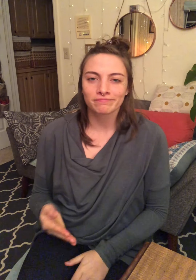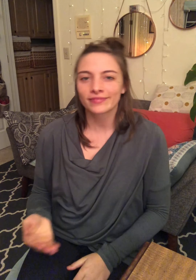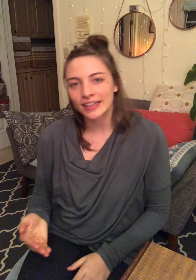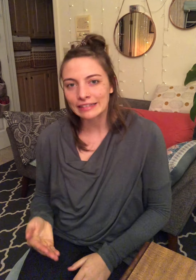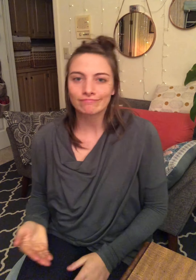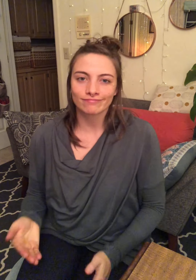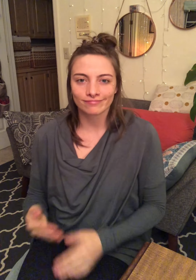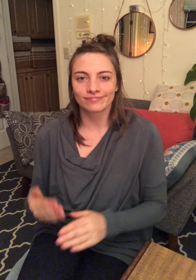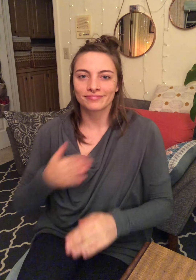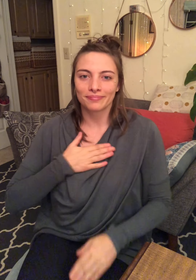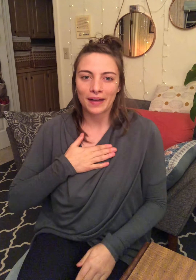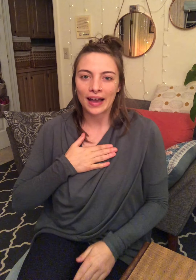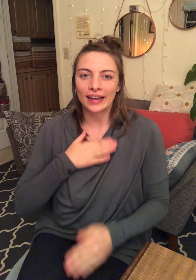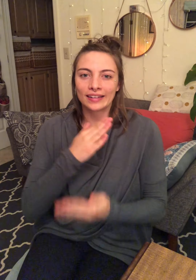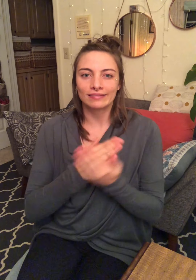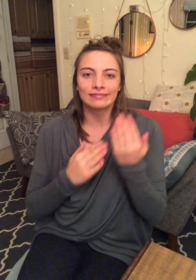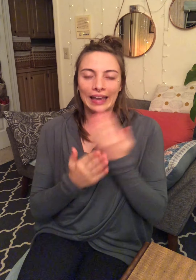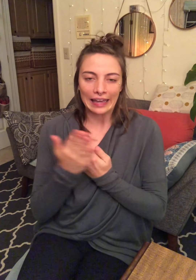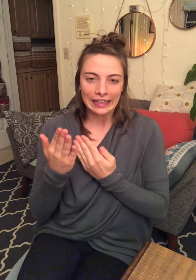like, my hands